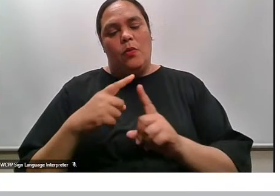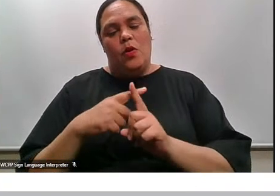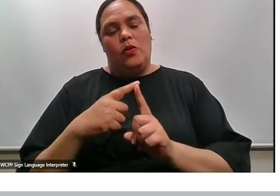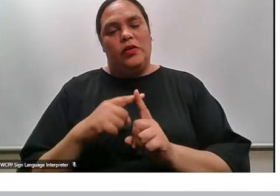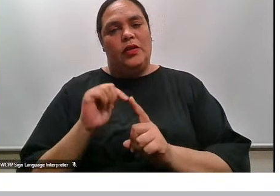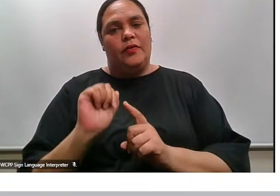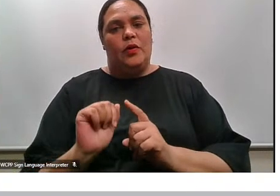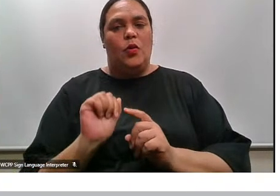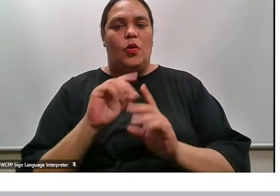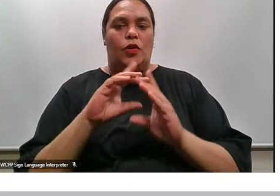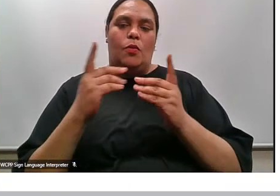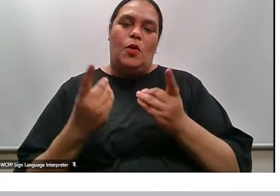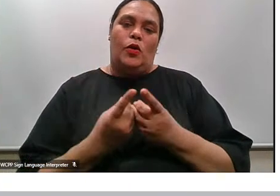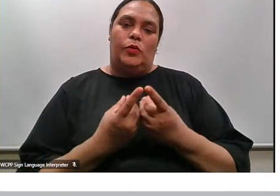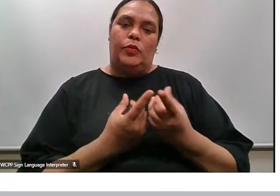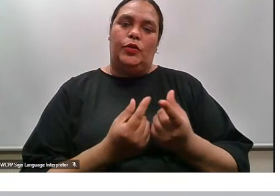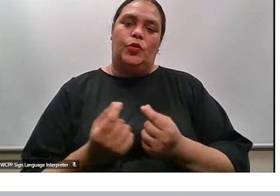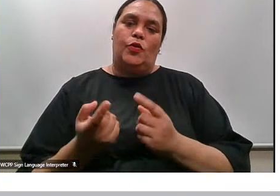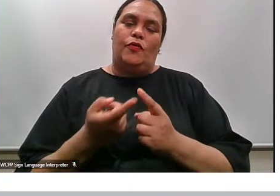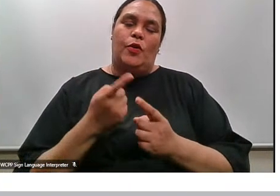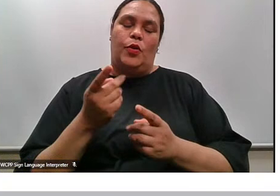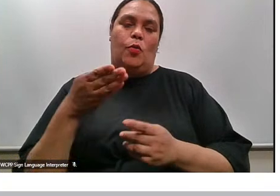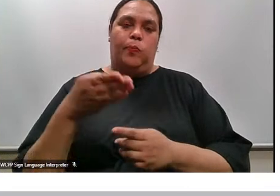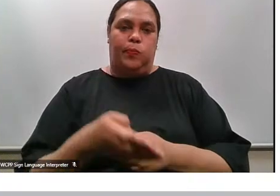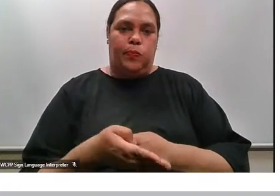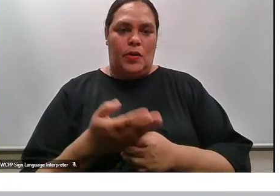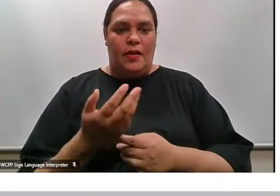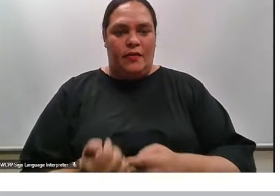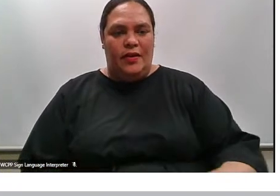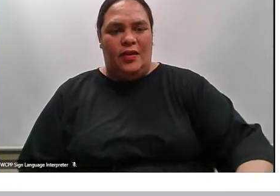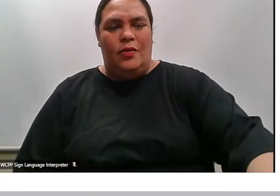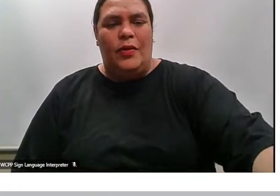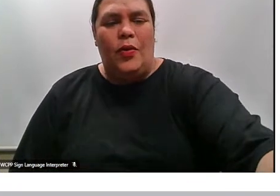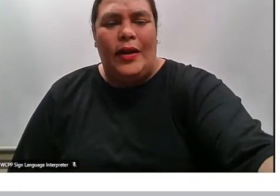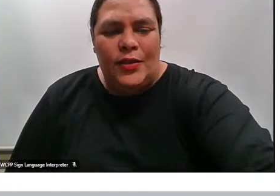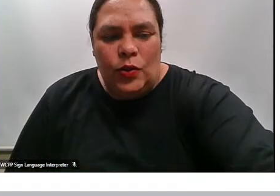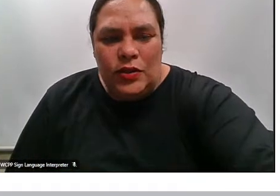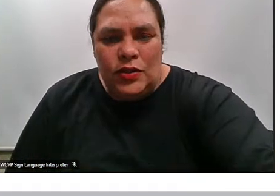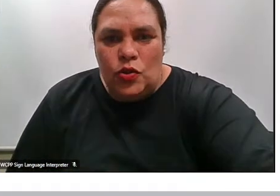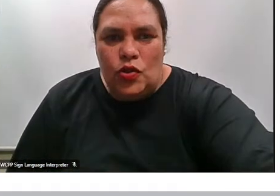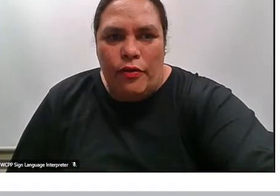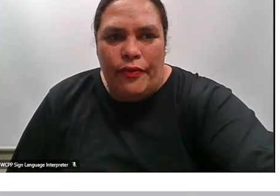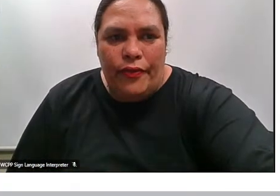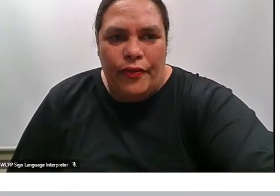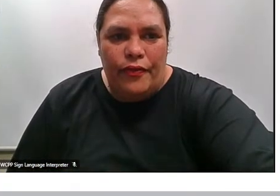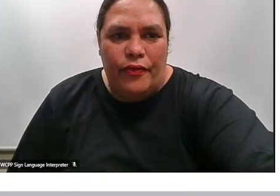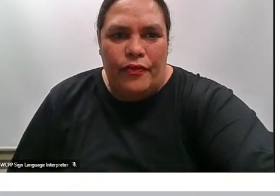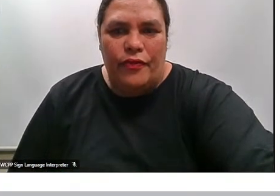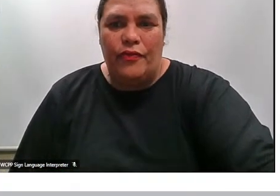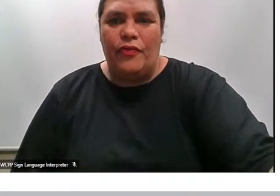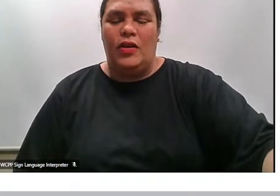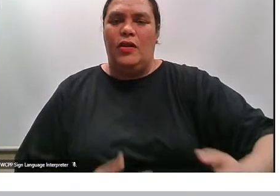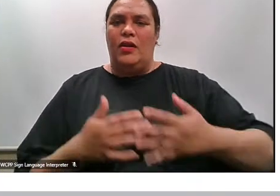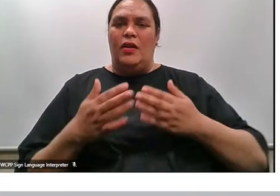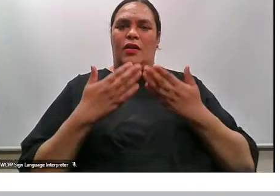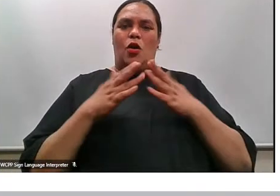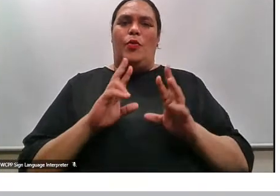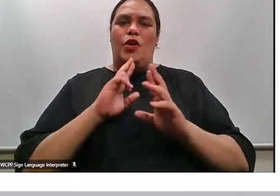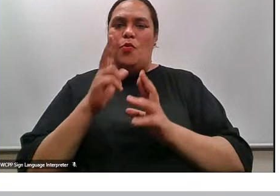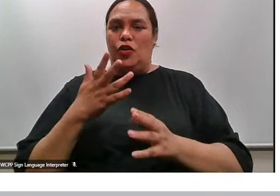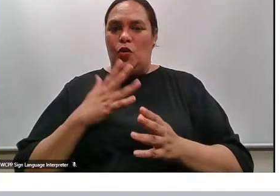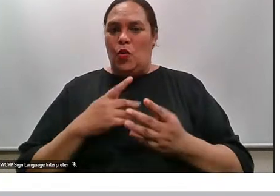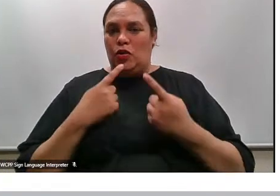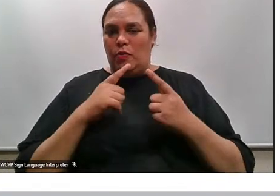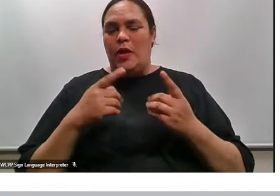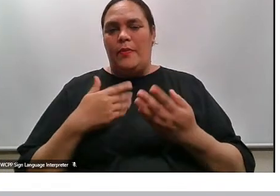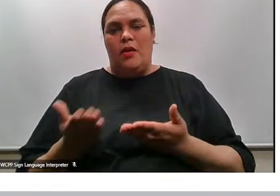with the department by your attendance. If you've got any opening remarks that you'd like to make, I'm going